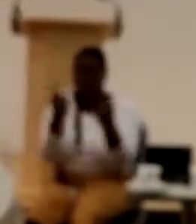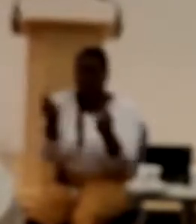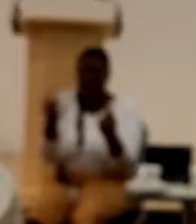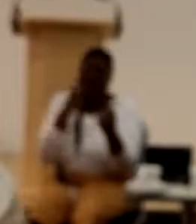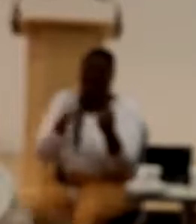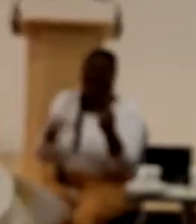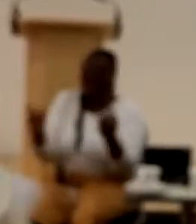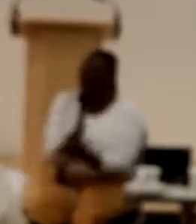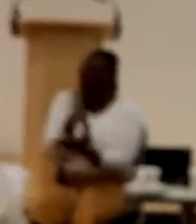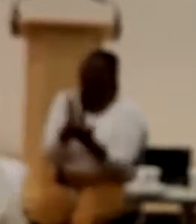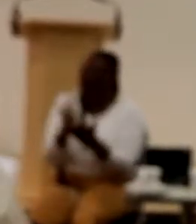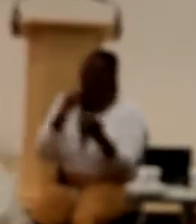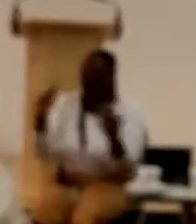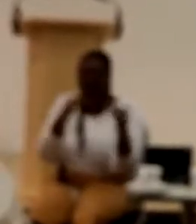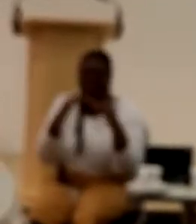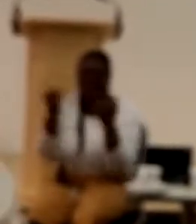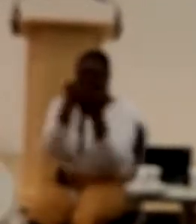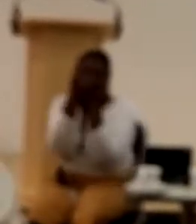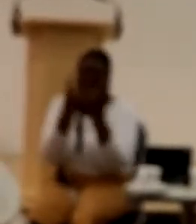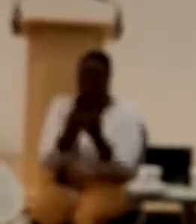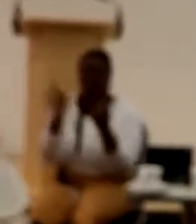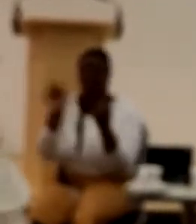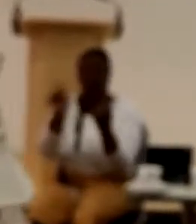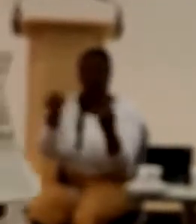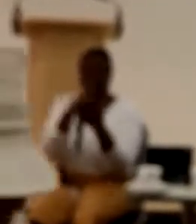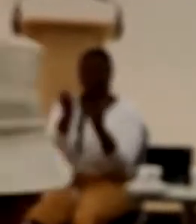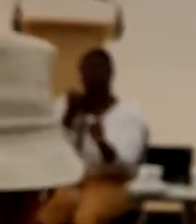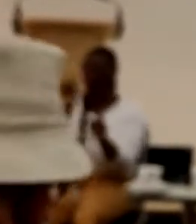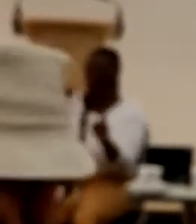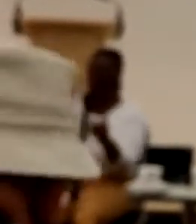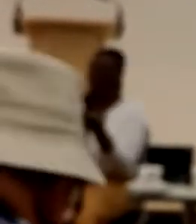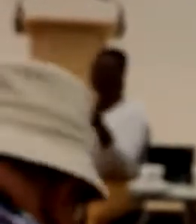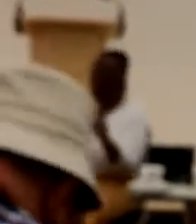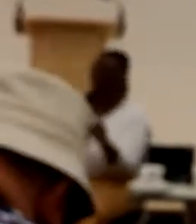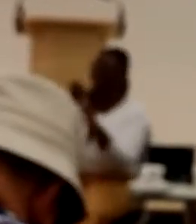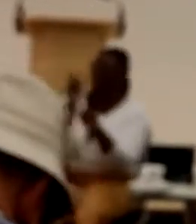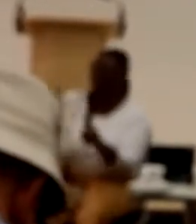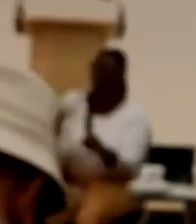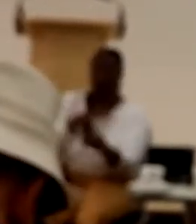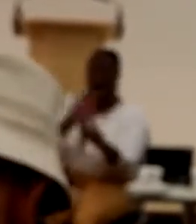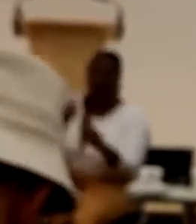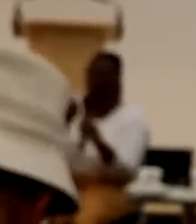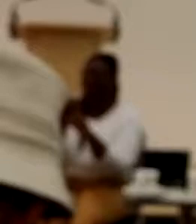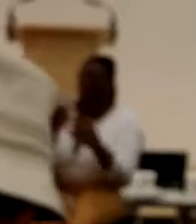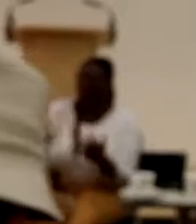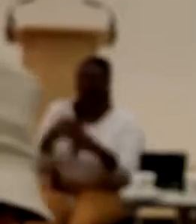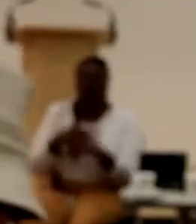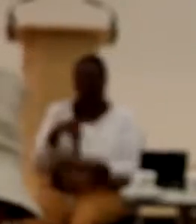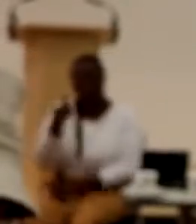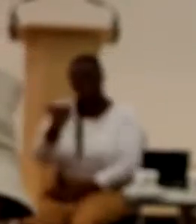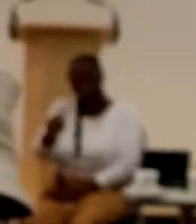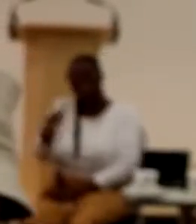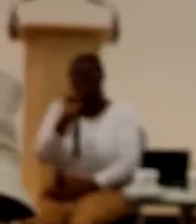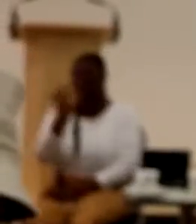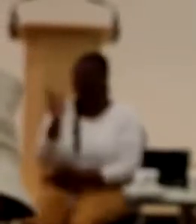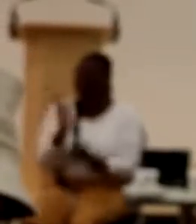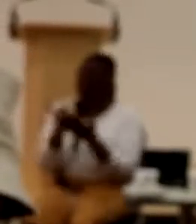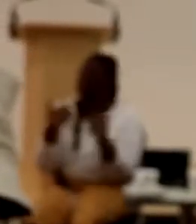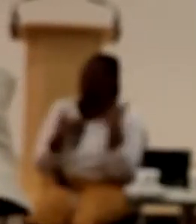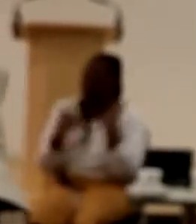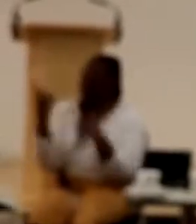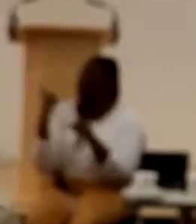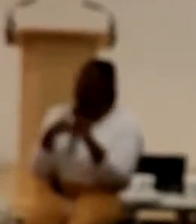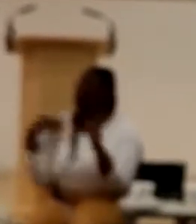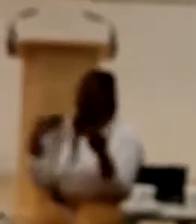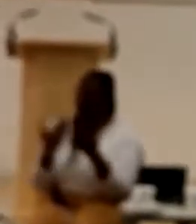and affirm our shared understanding of what it is to fight and for and why. In some ways, it's been an interesting